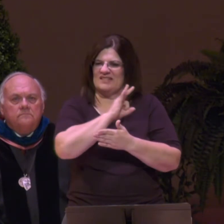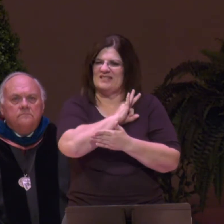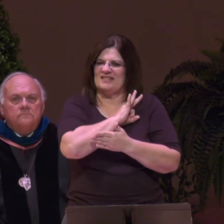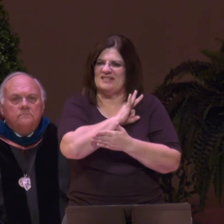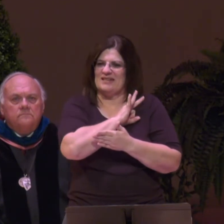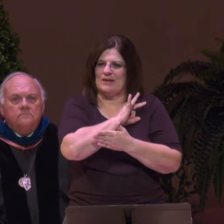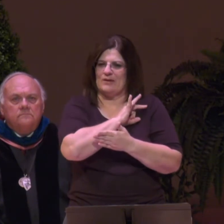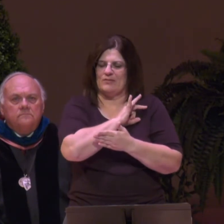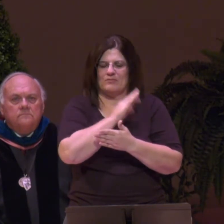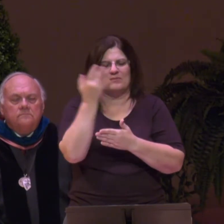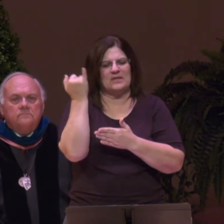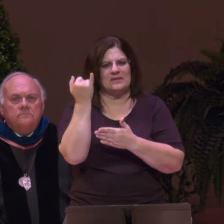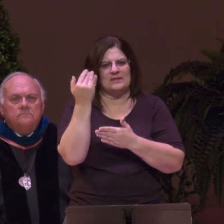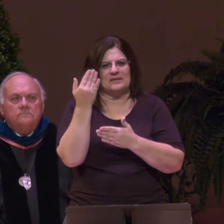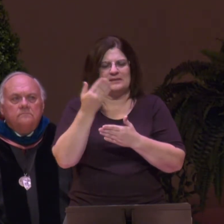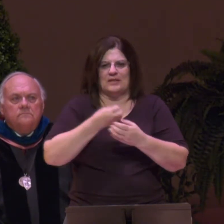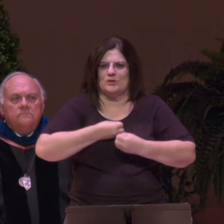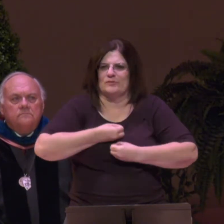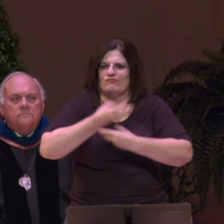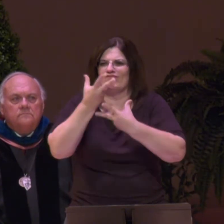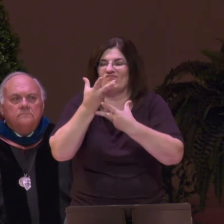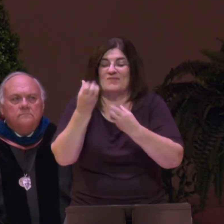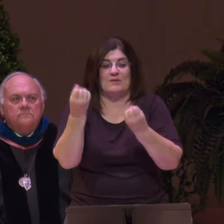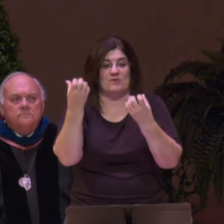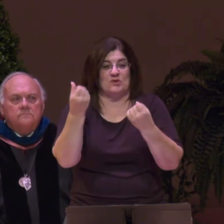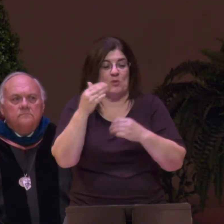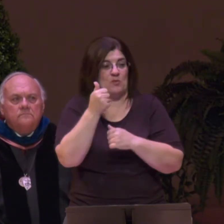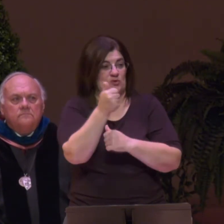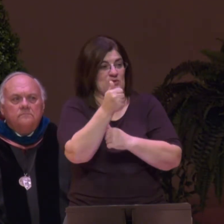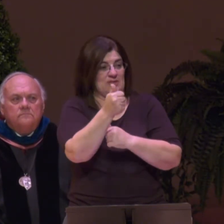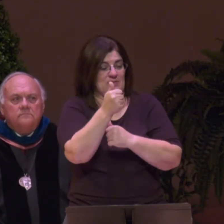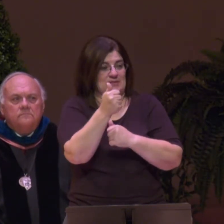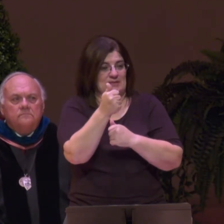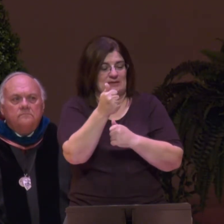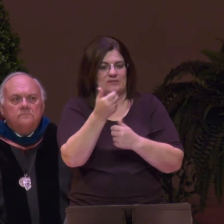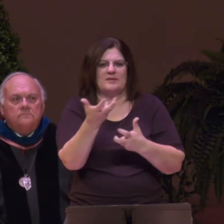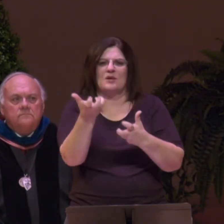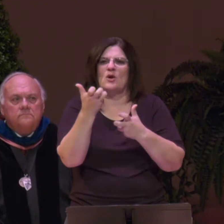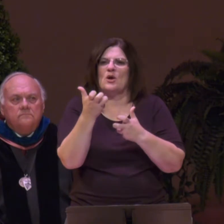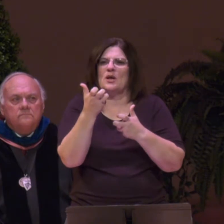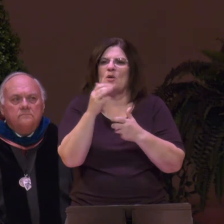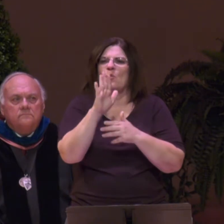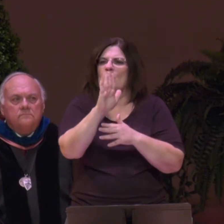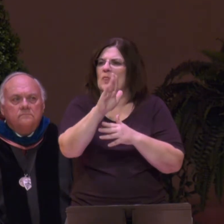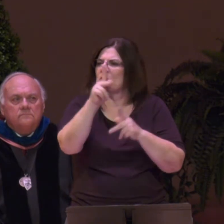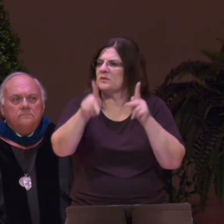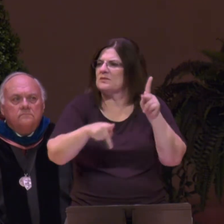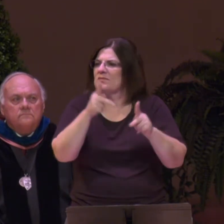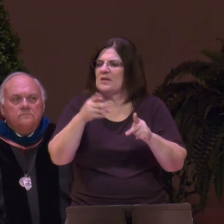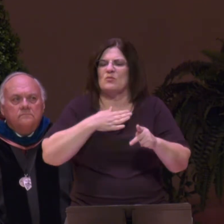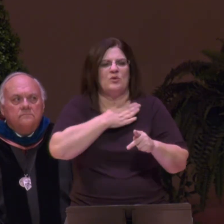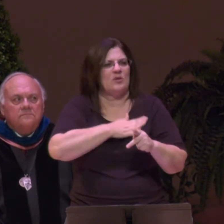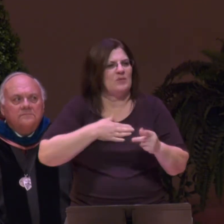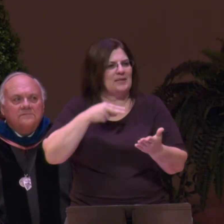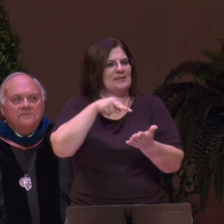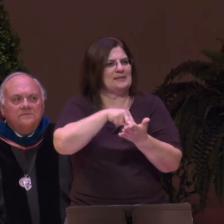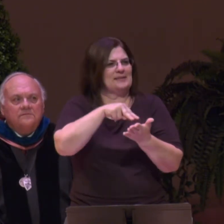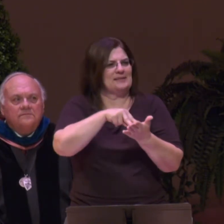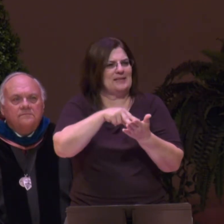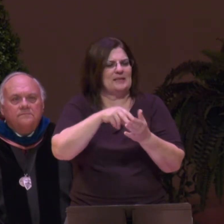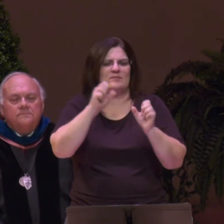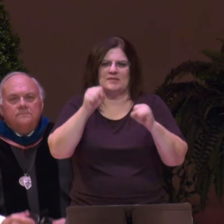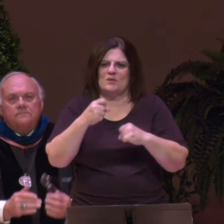of themselves, and I'm proud of our faculty and staff. And I'd like for the members of the faculty and staff to please stand up and let us say thank